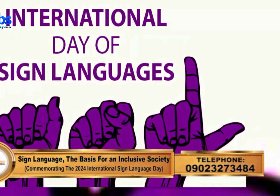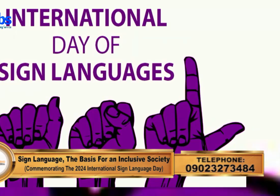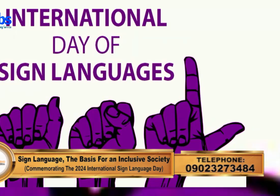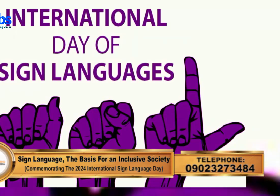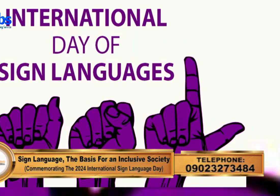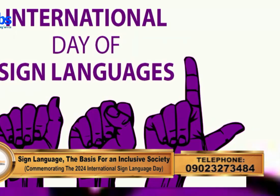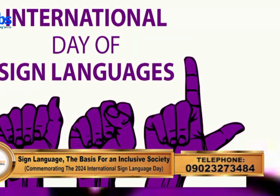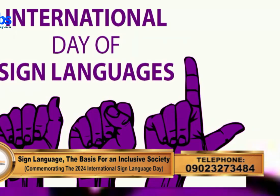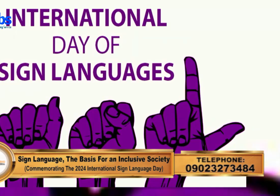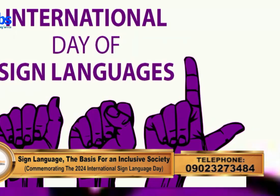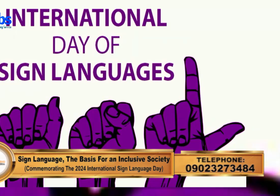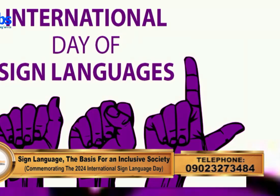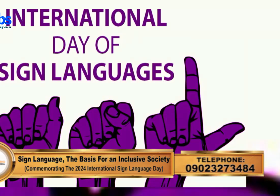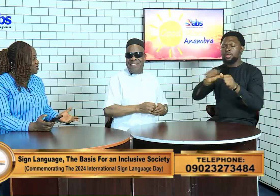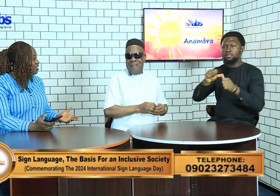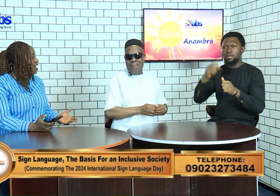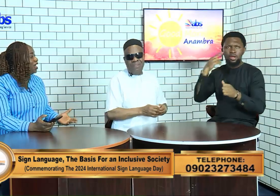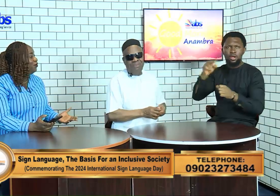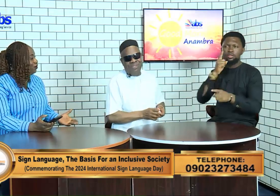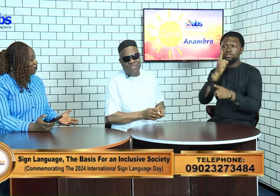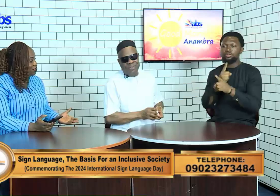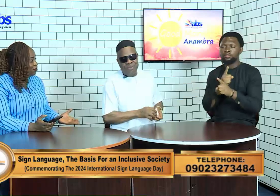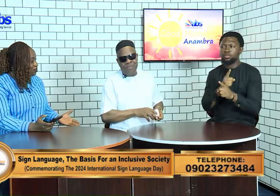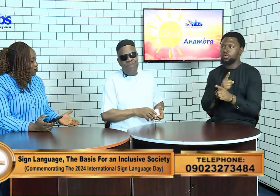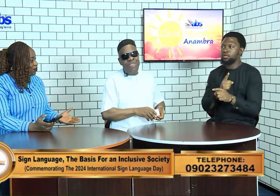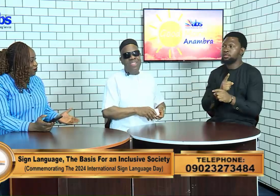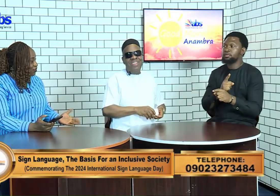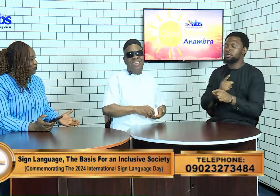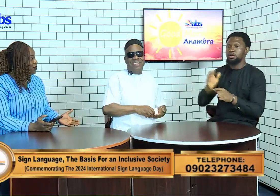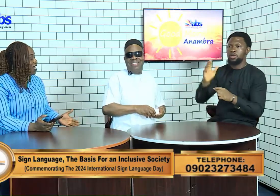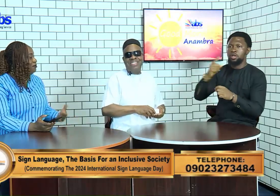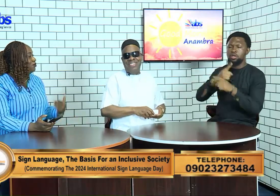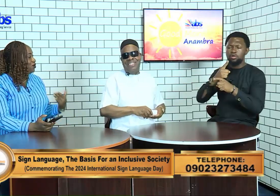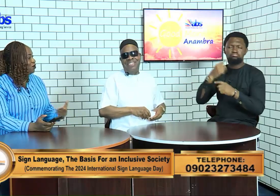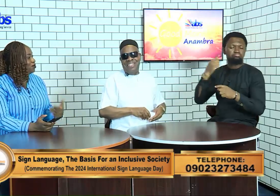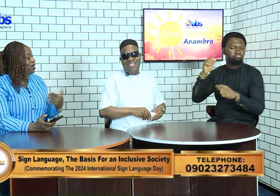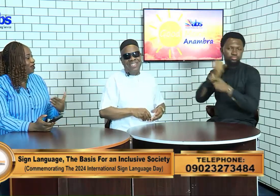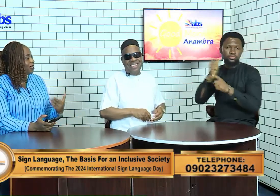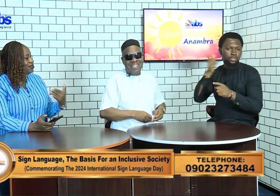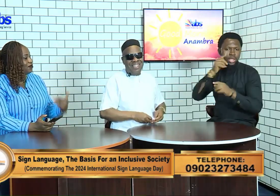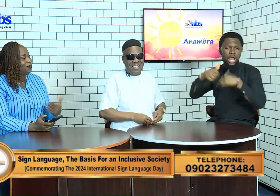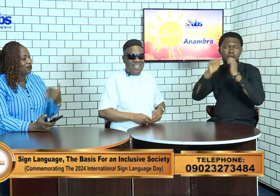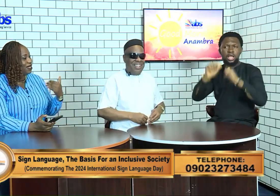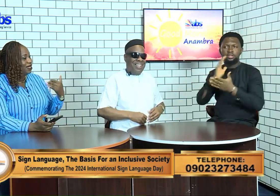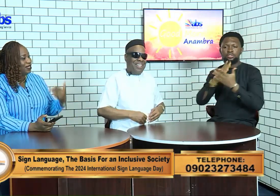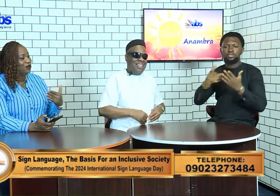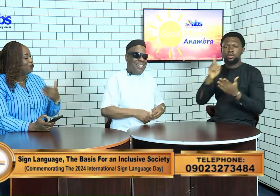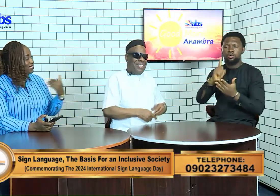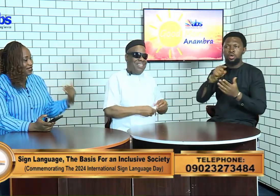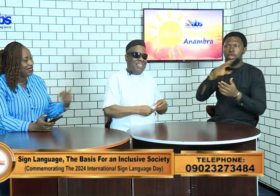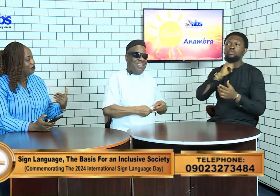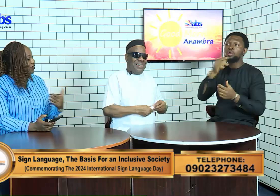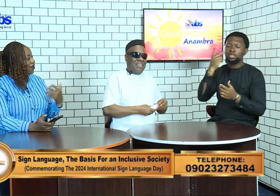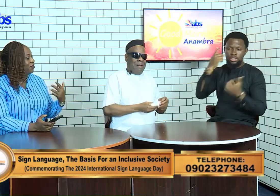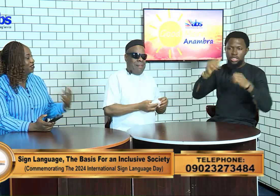to TV station. But what about radio? Radio is just your audio. I mean, we talk. So how can you are not